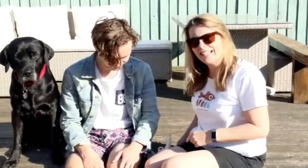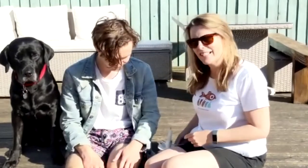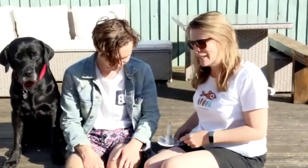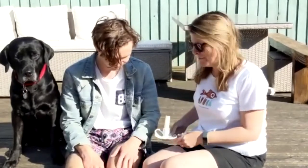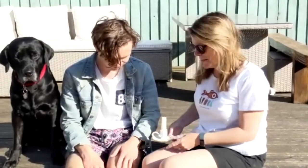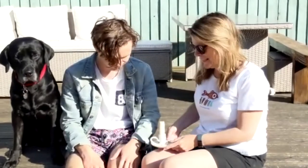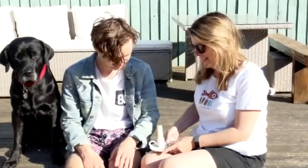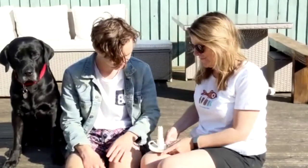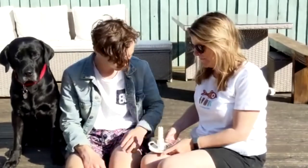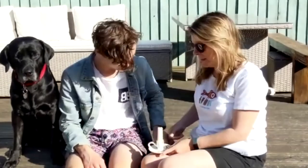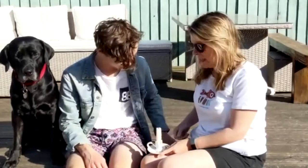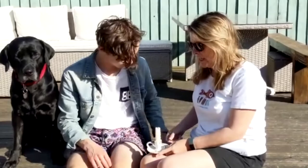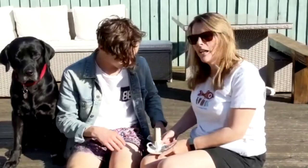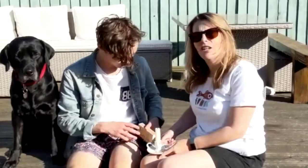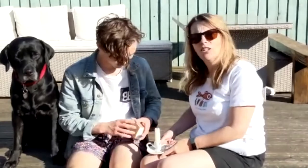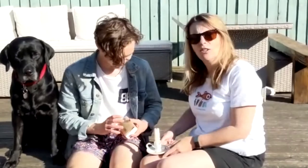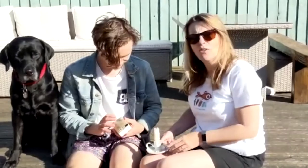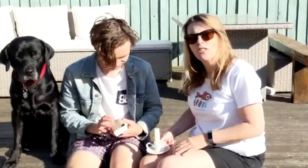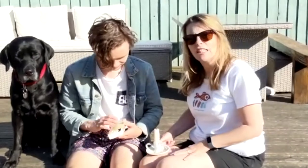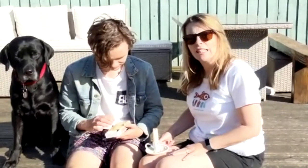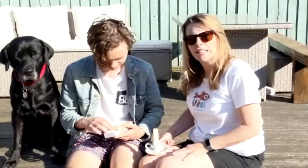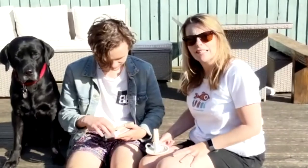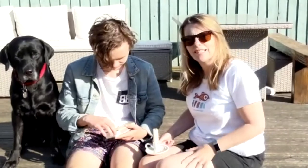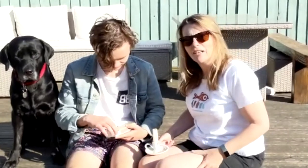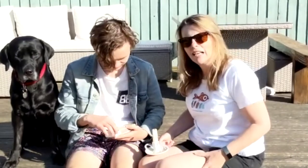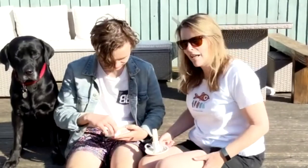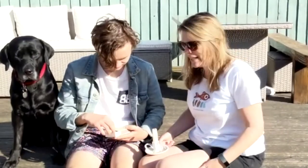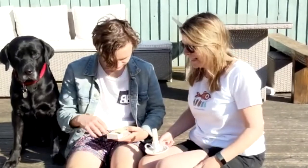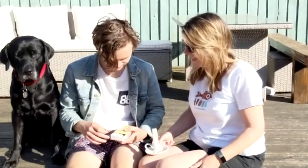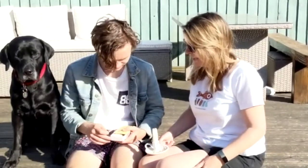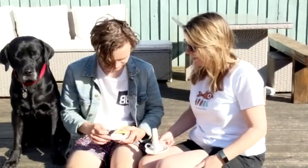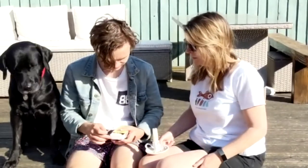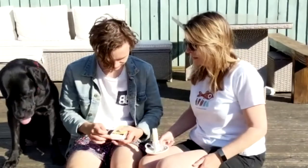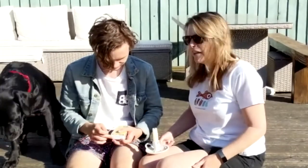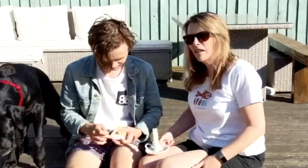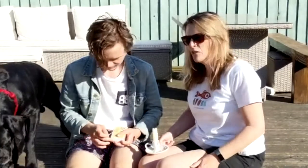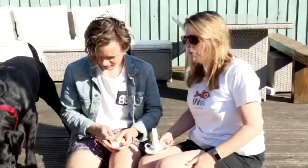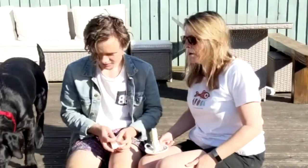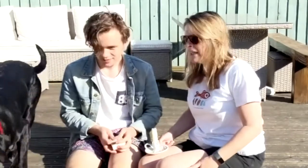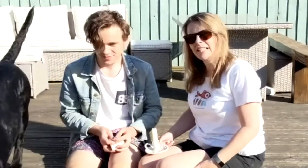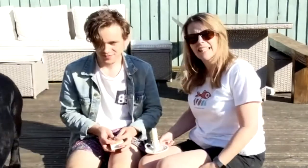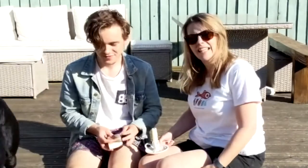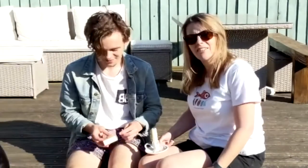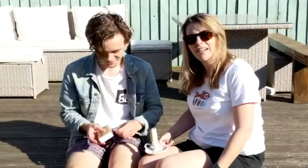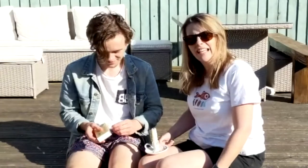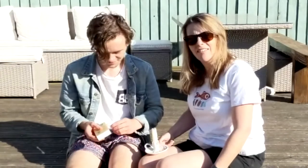listen to the birds. Lord Jesus, we light this candle to remind us that you are here with